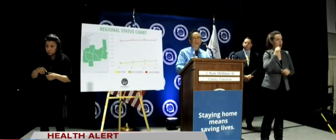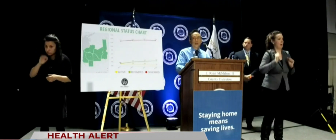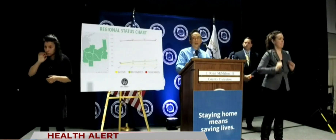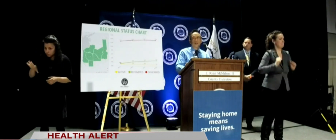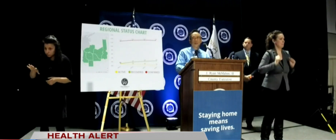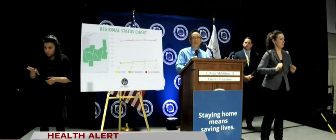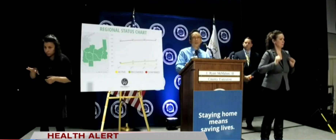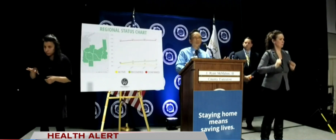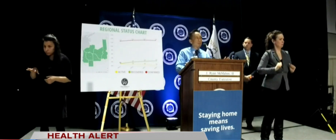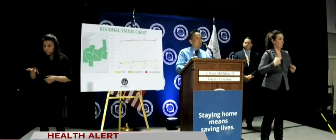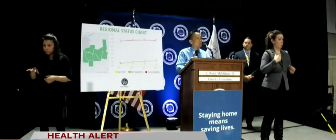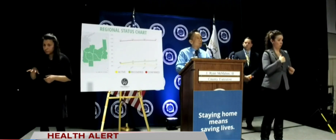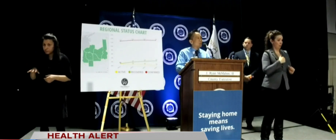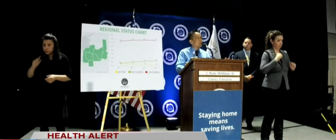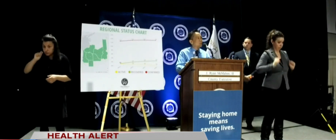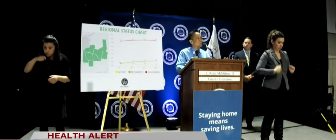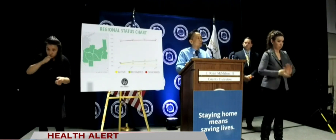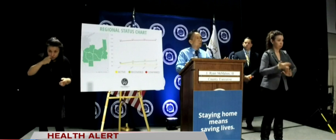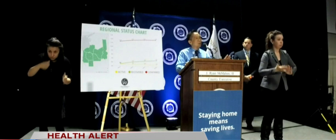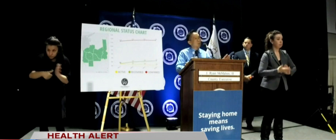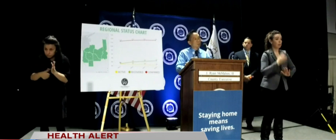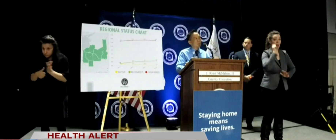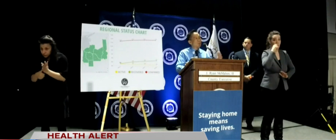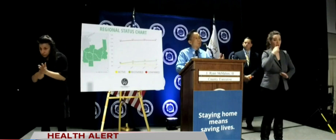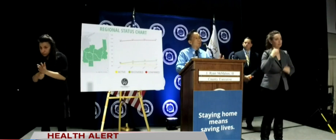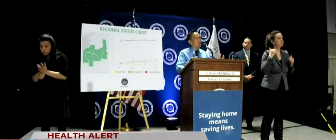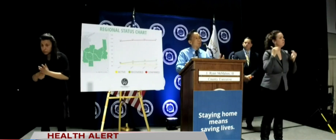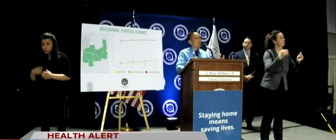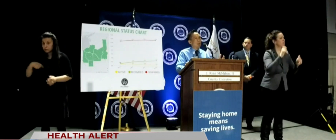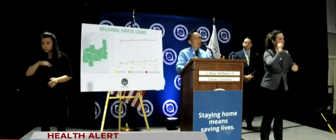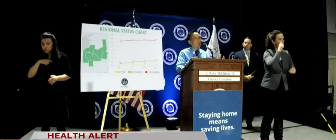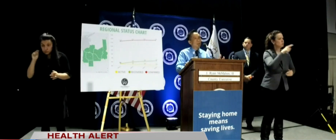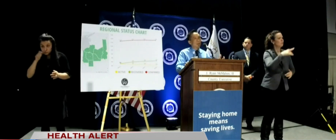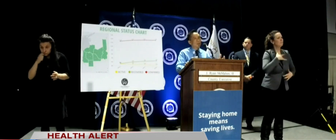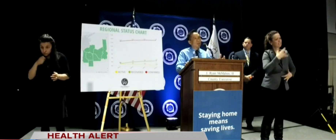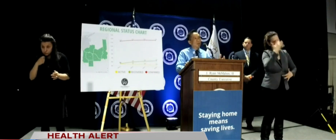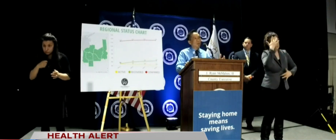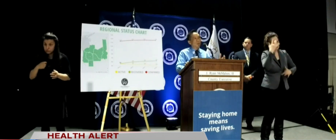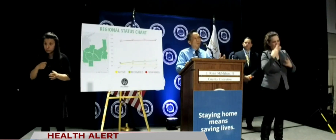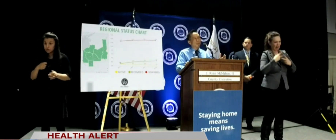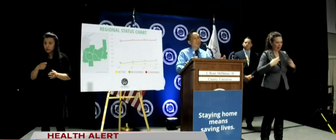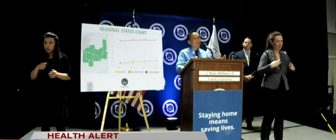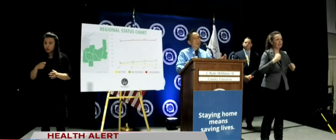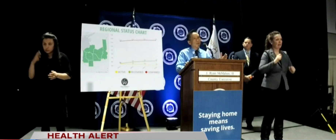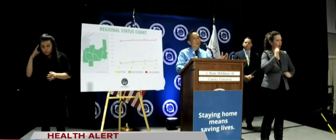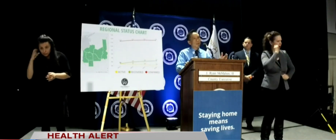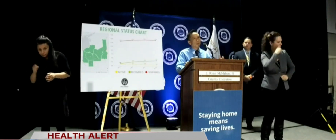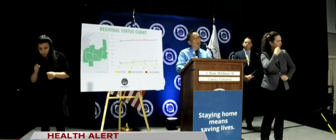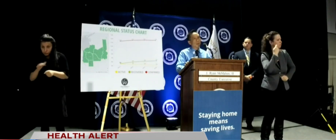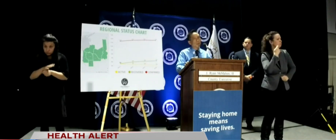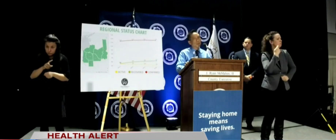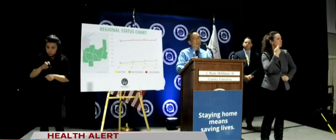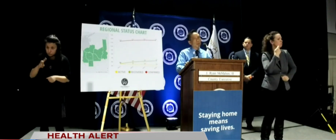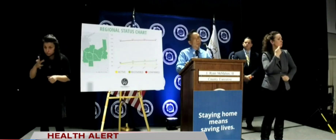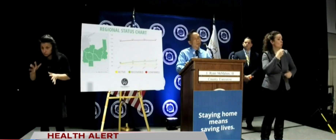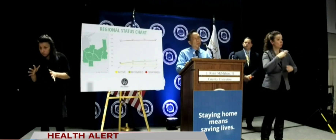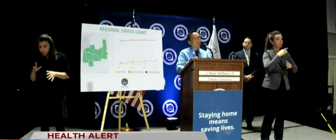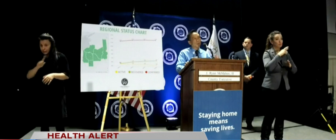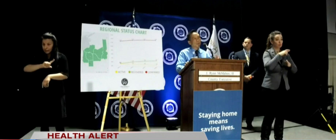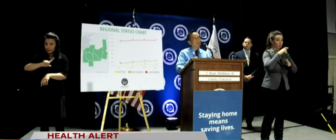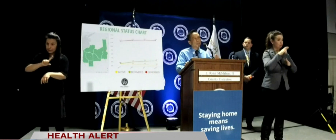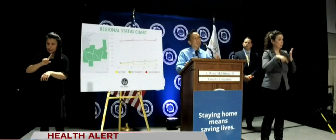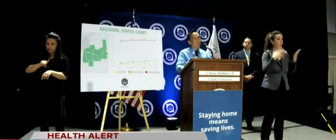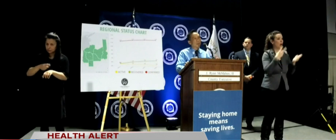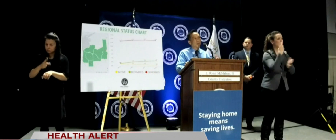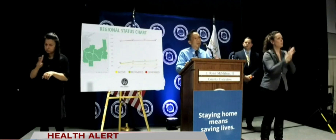able to run those tests and get the results within 2 hours. So the patients now, if they come through our emergency department, we're